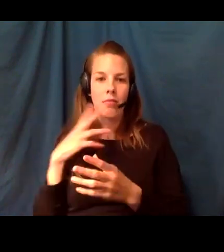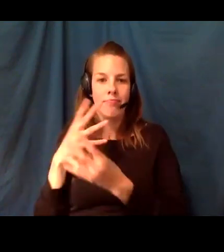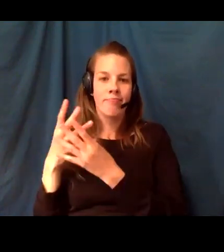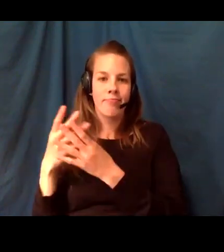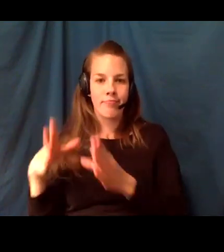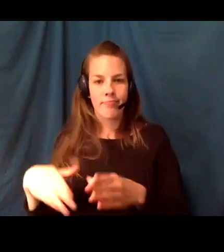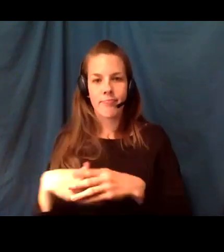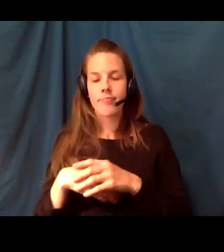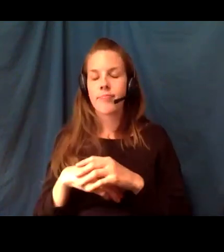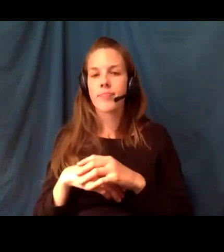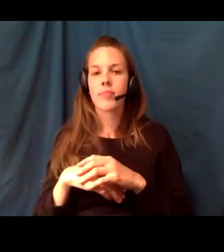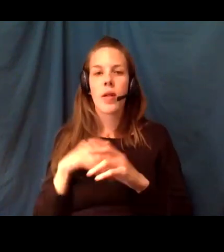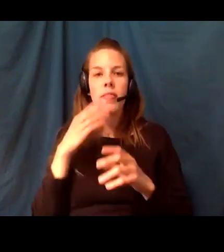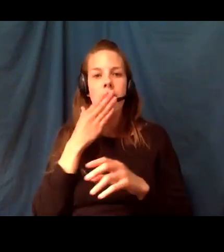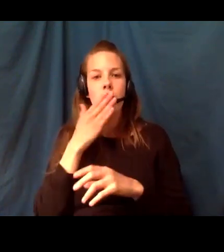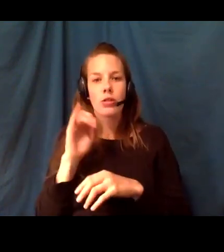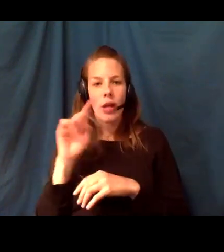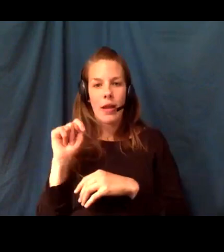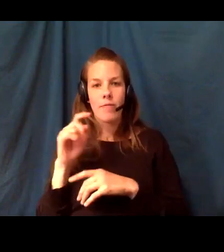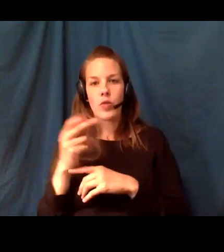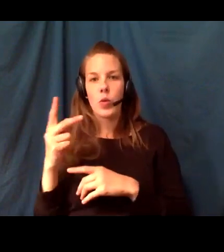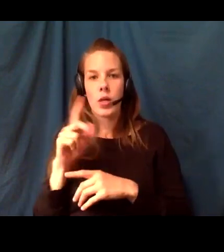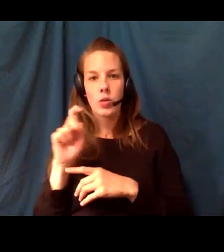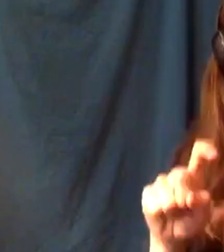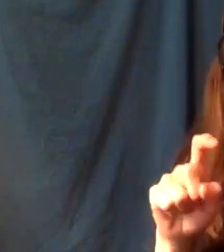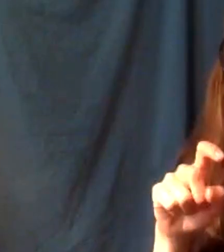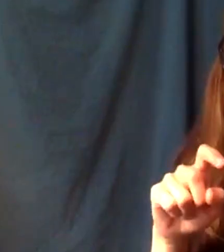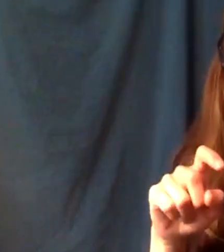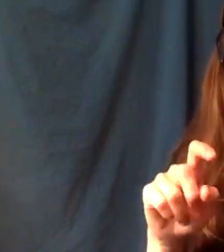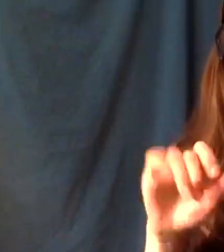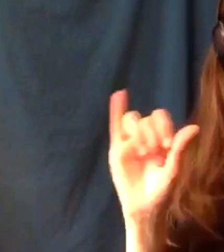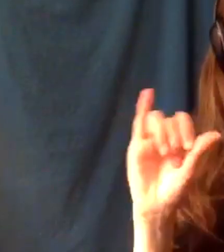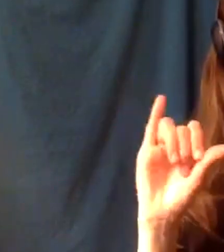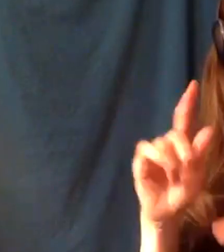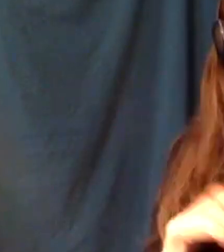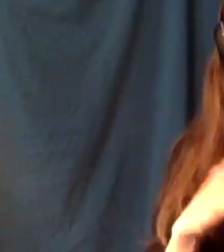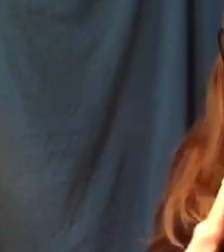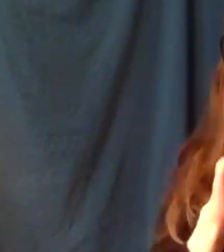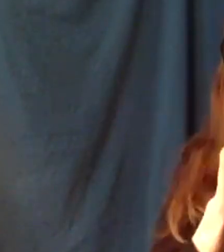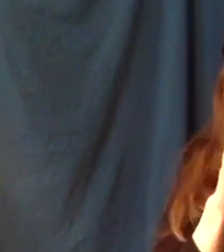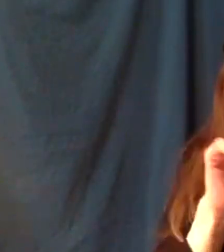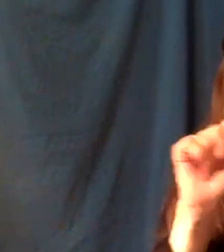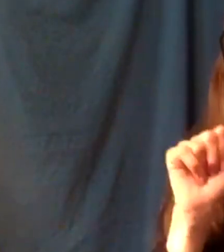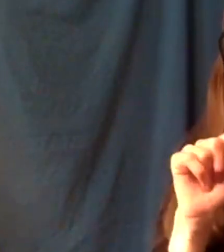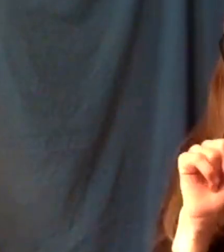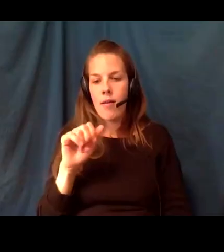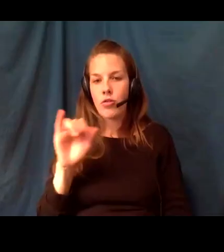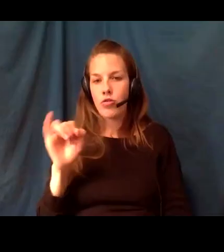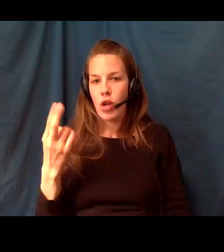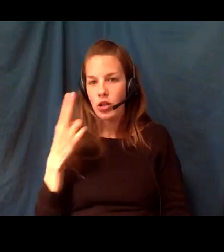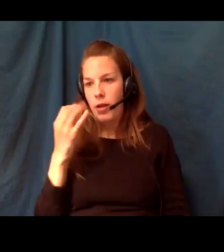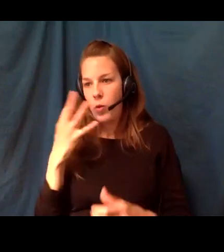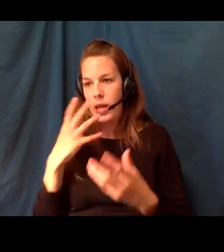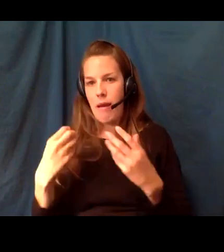Center. Thank you, Janet. We do have a couple questions here for the why, so we'll probably start with Anika and then go to Josh if you have anything to add to